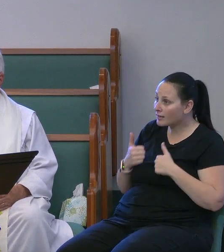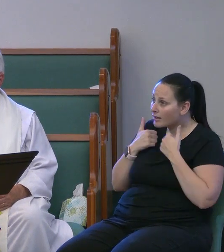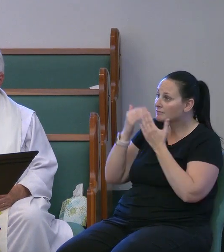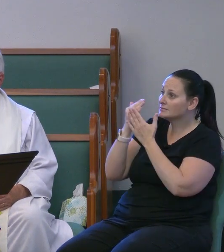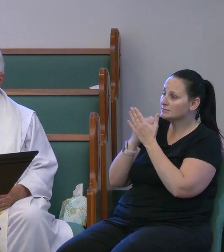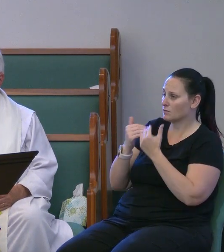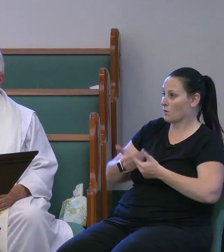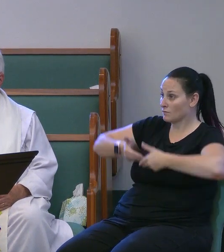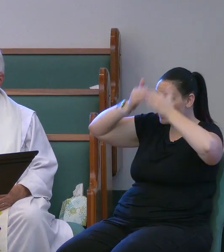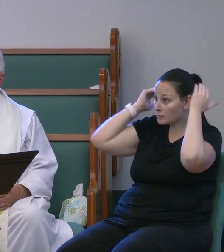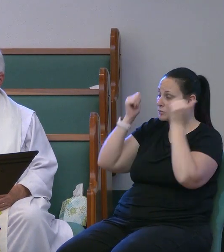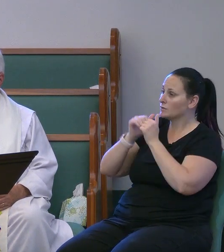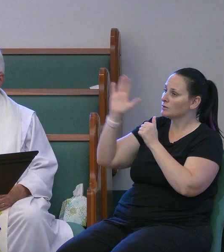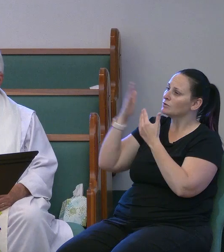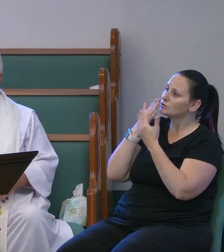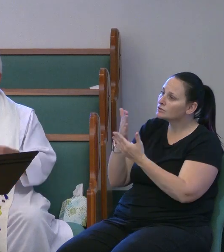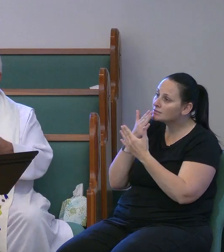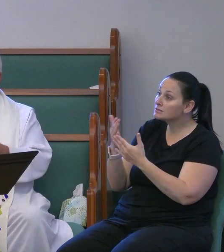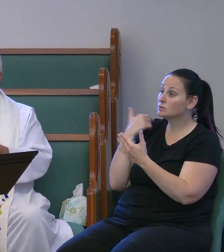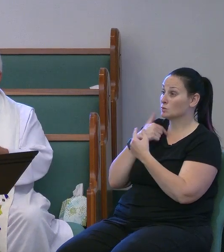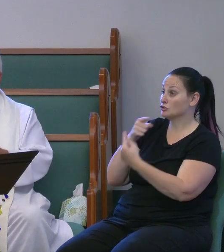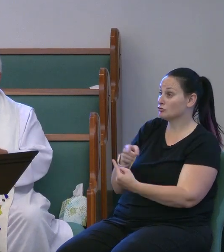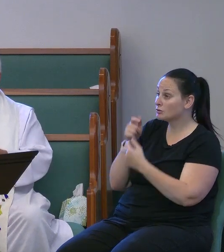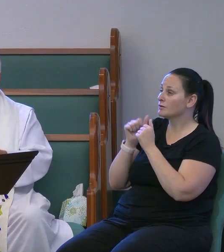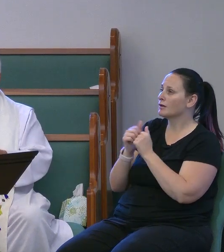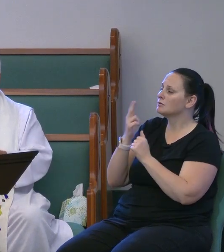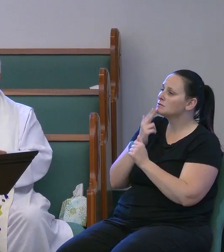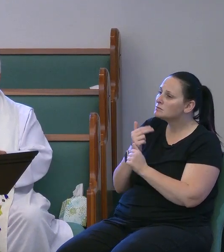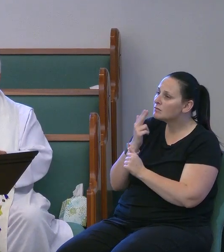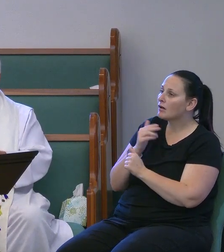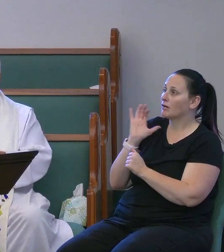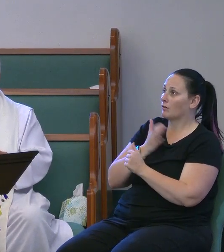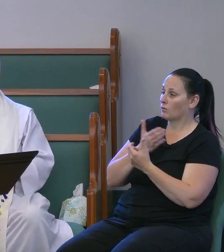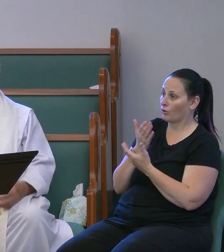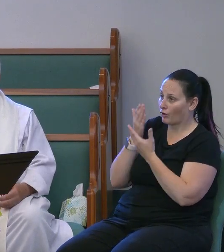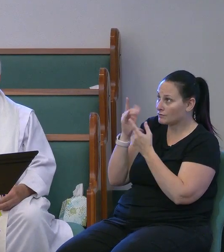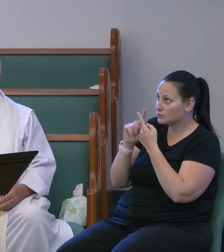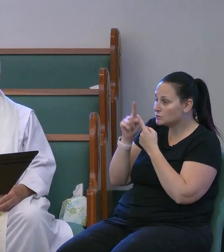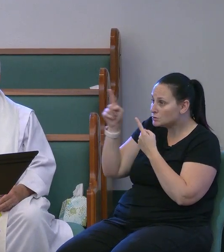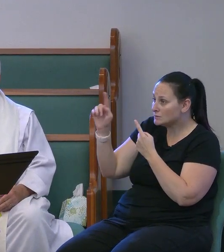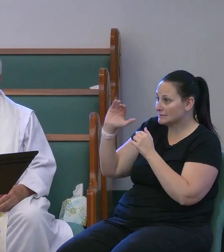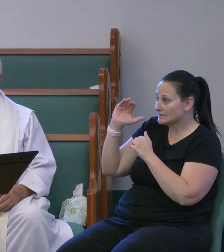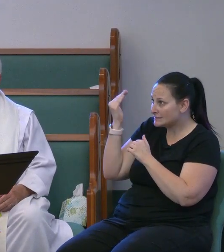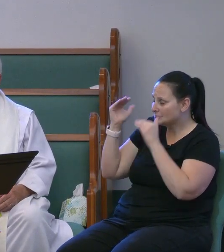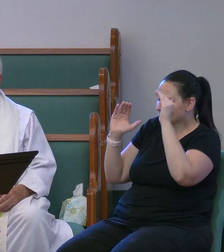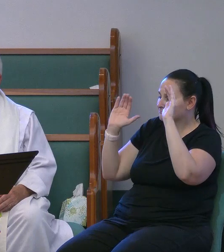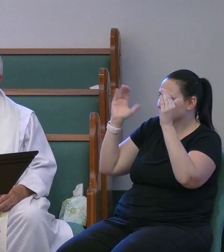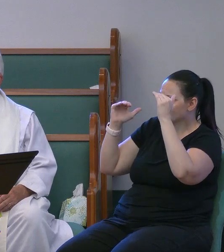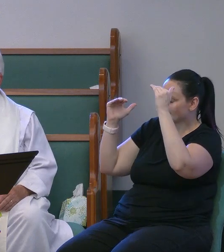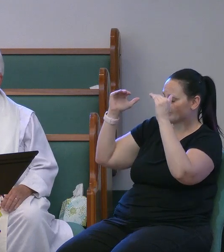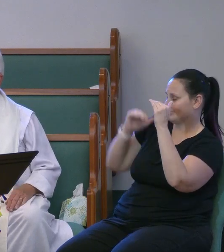so overwhelmed with your goodness that we struggle with how small our offerings to you seem in